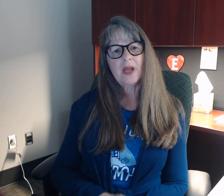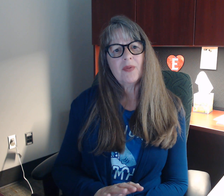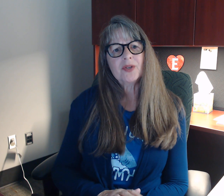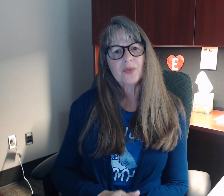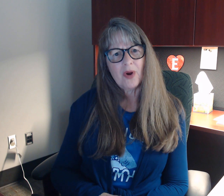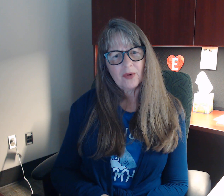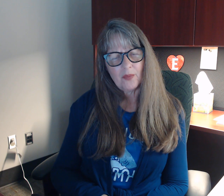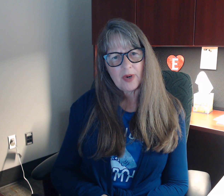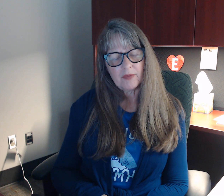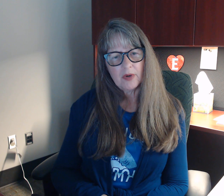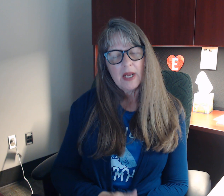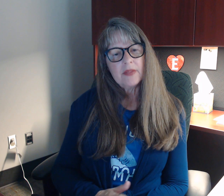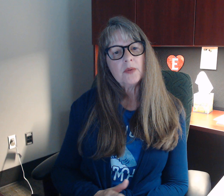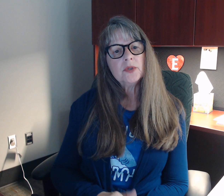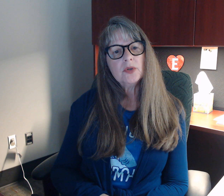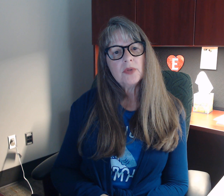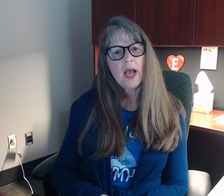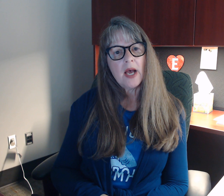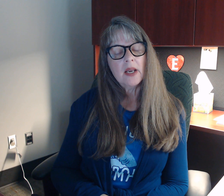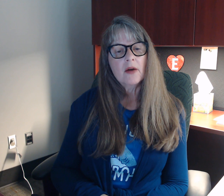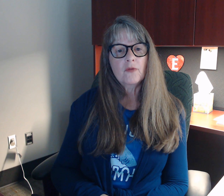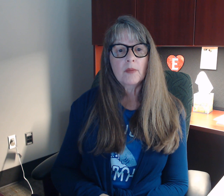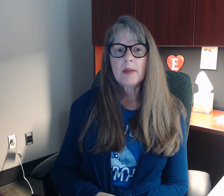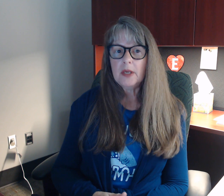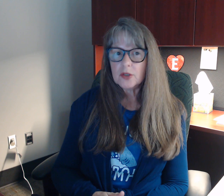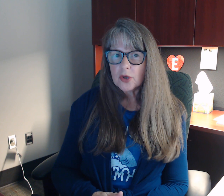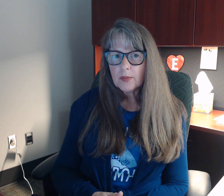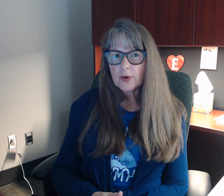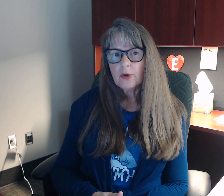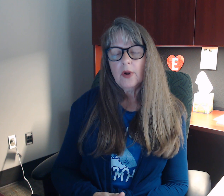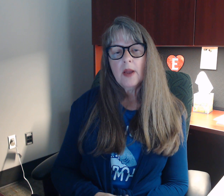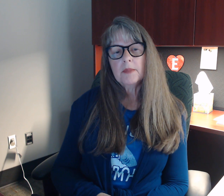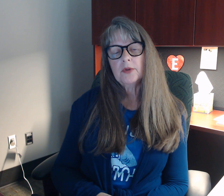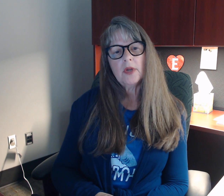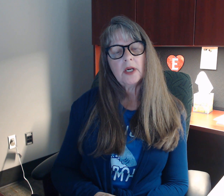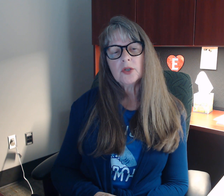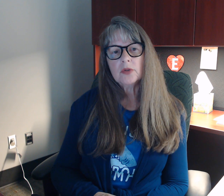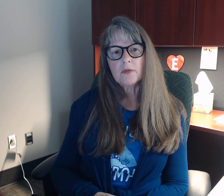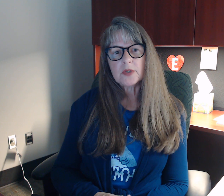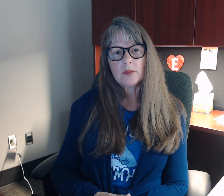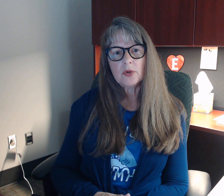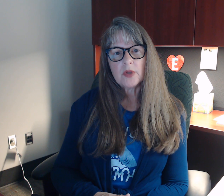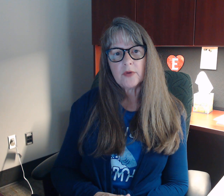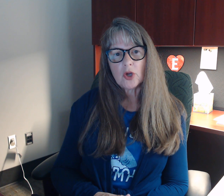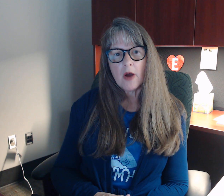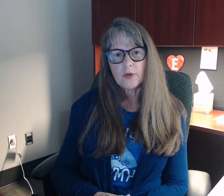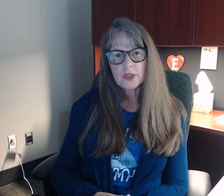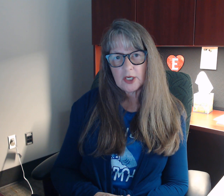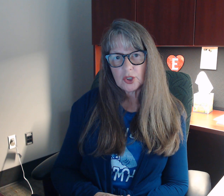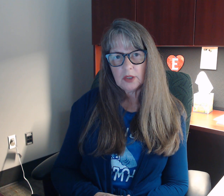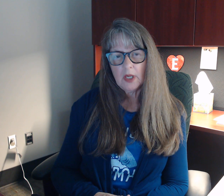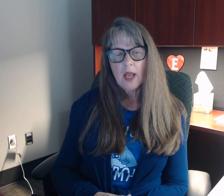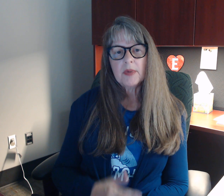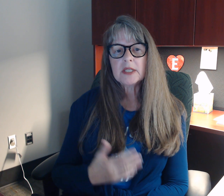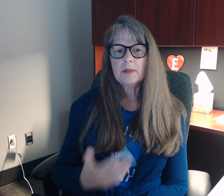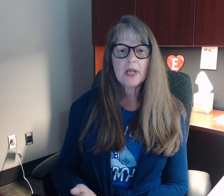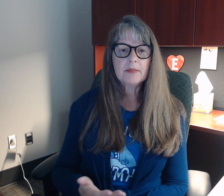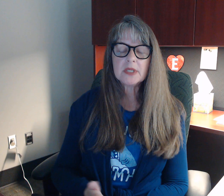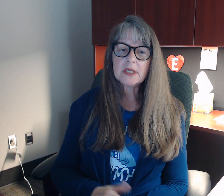that's wrong or whatever. They would do that for maybe an interpreter, but they're not going to do that for someone who's having a conversation. Because sometimes the deaf